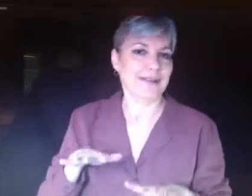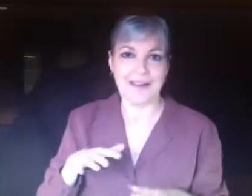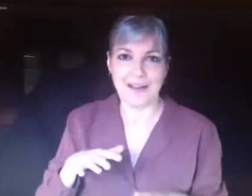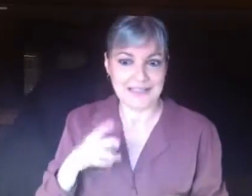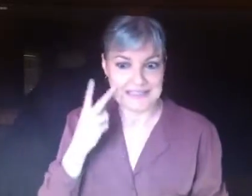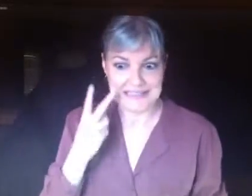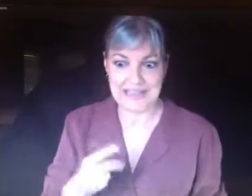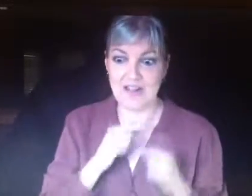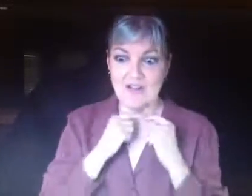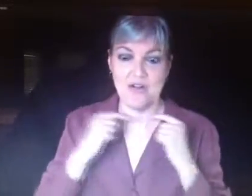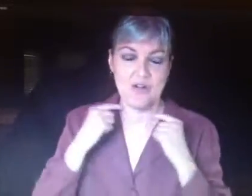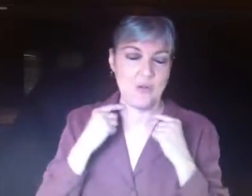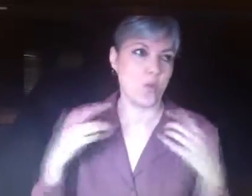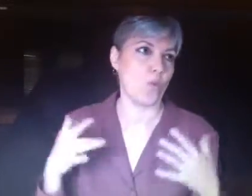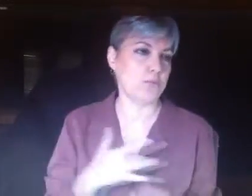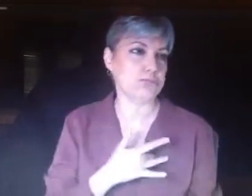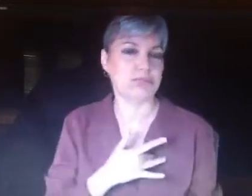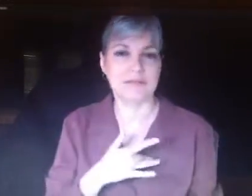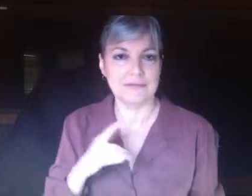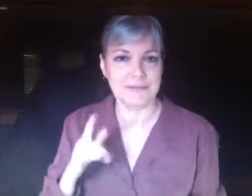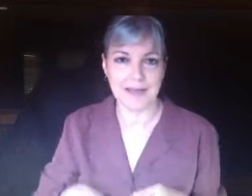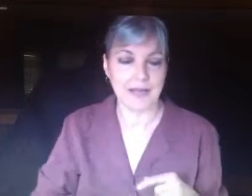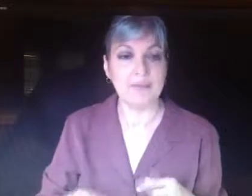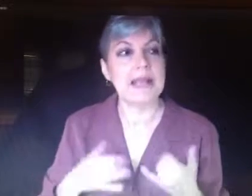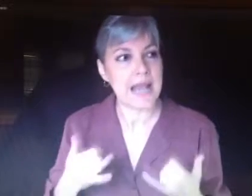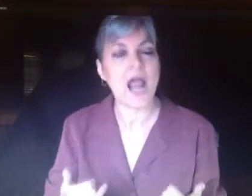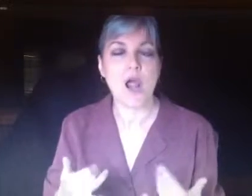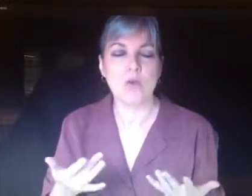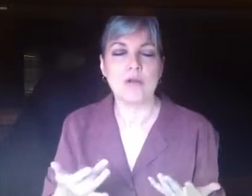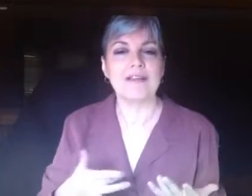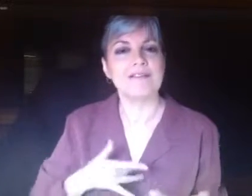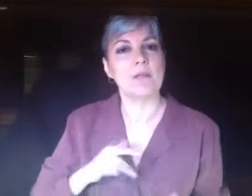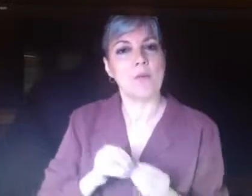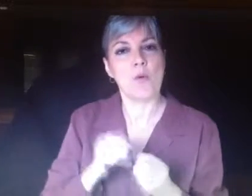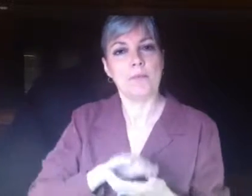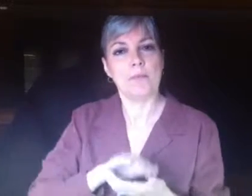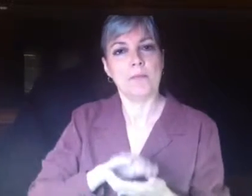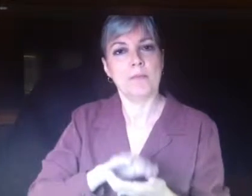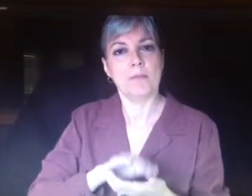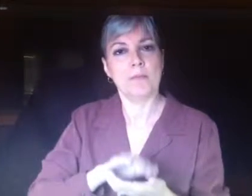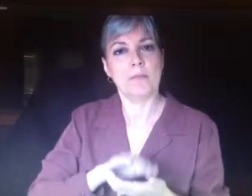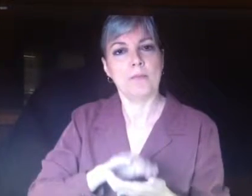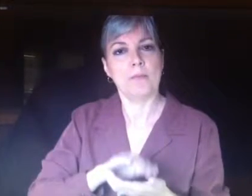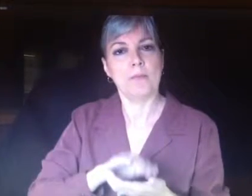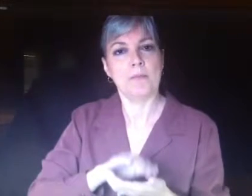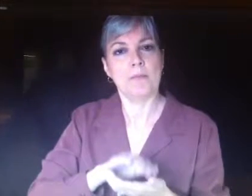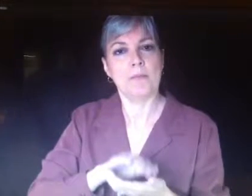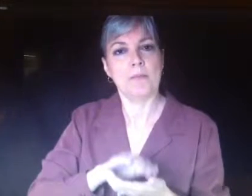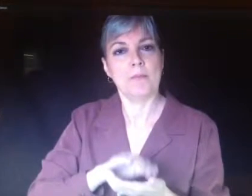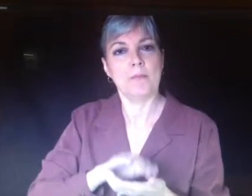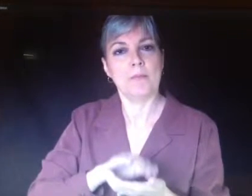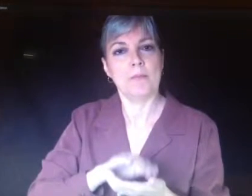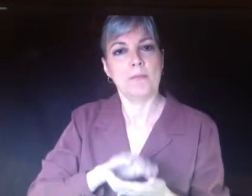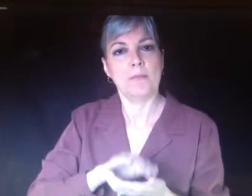And at the beginning when I would see it, and it was awful. I would always have the same emotions as if it just happened.